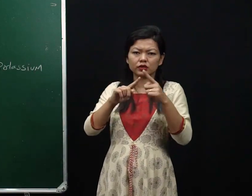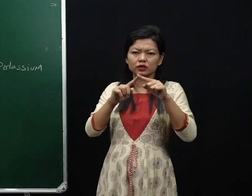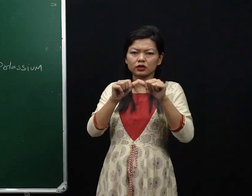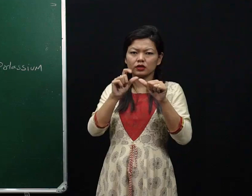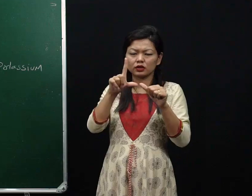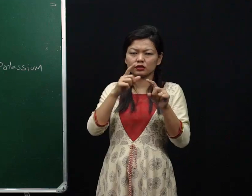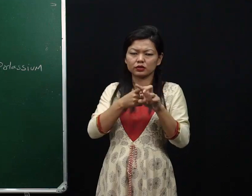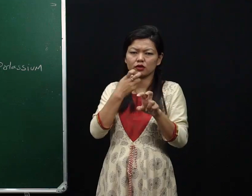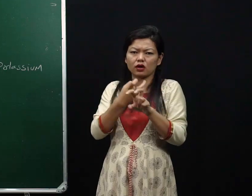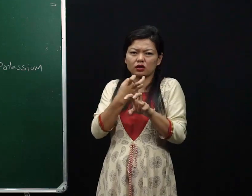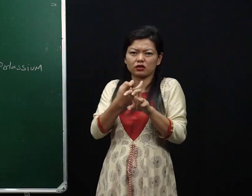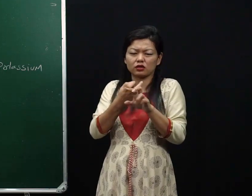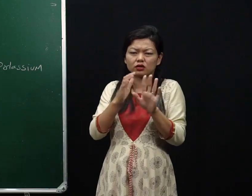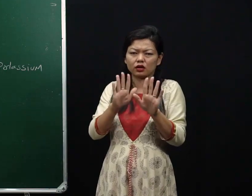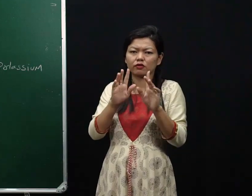non-metals,